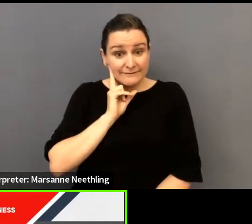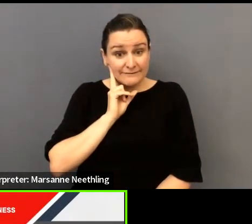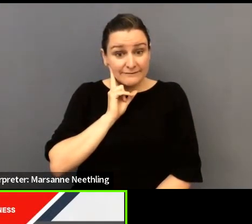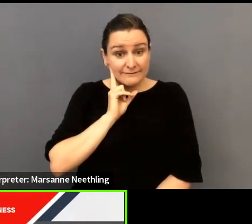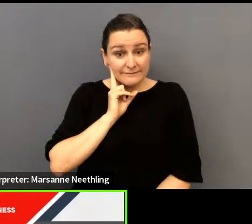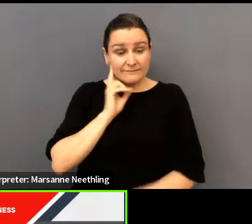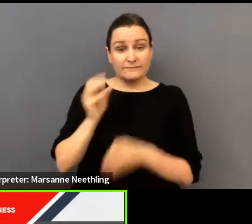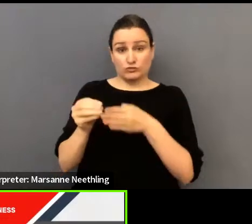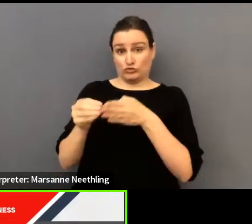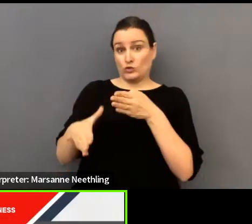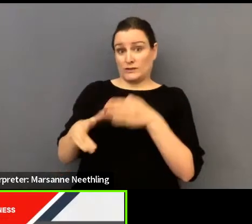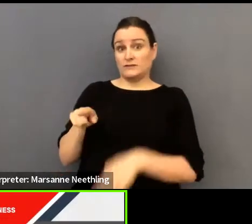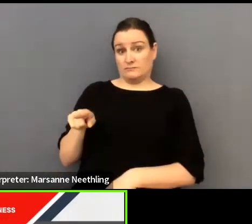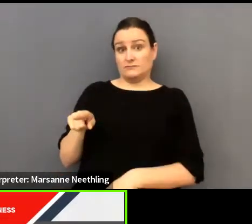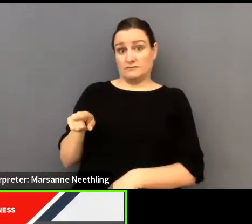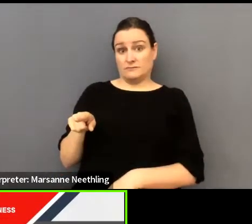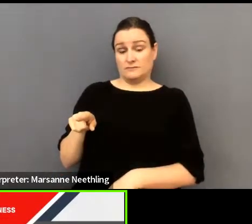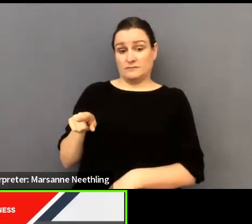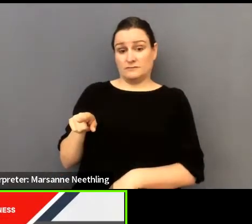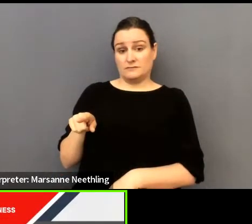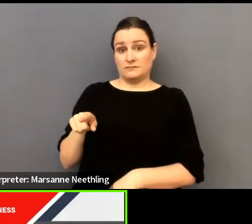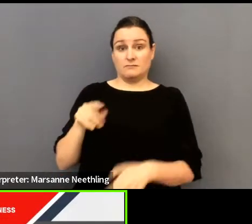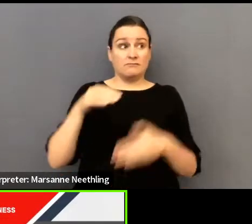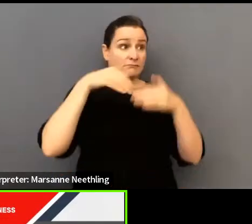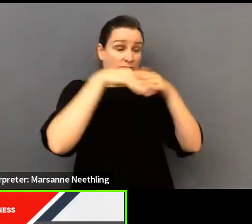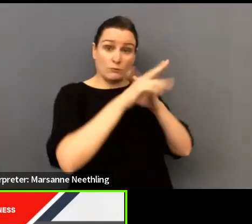university level than they have at schools.